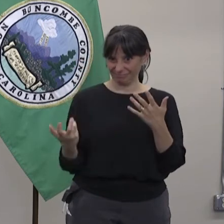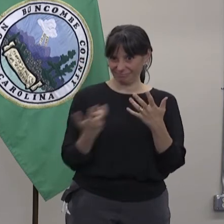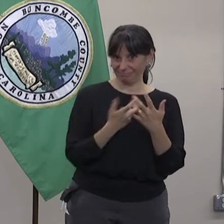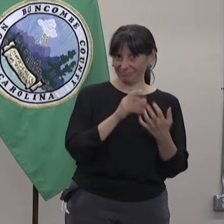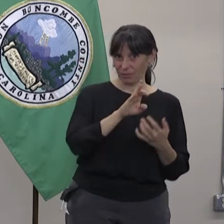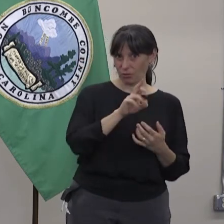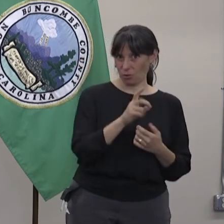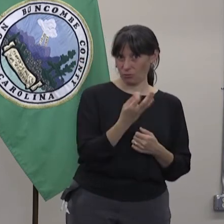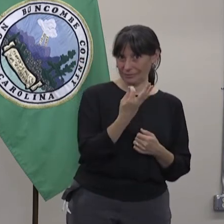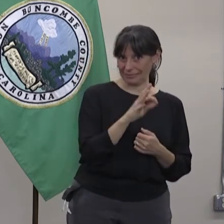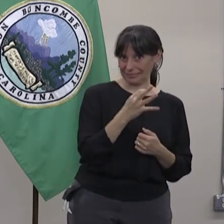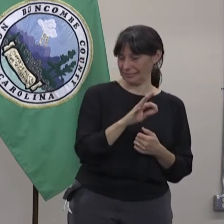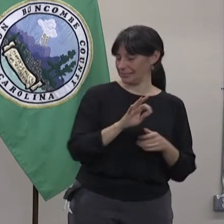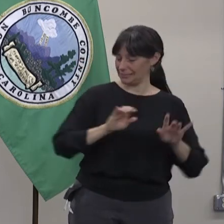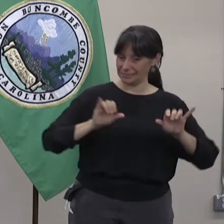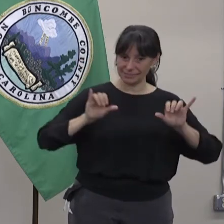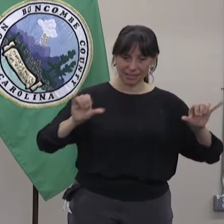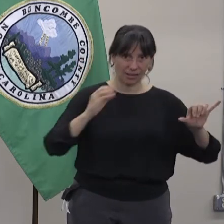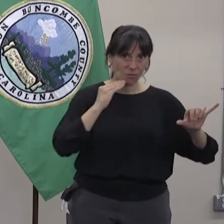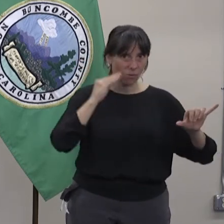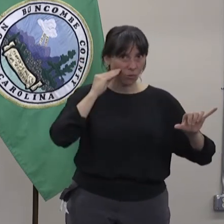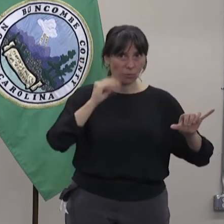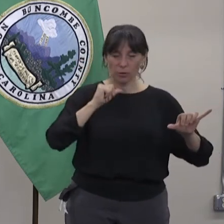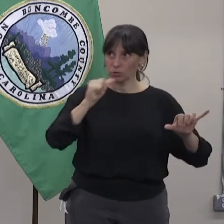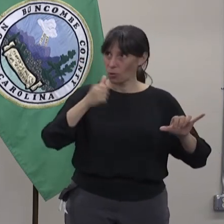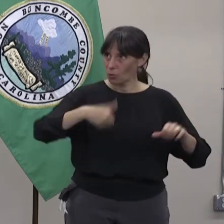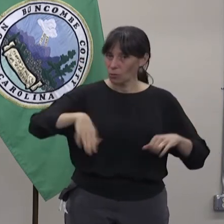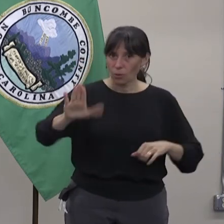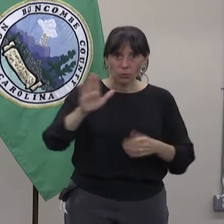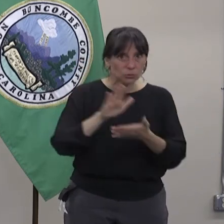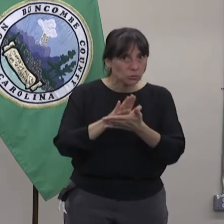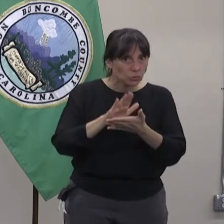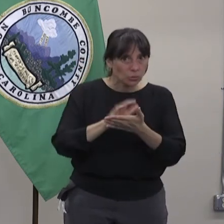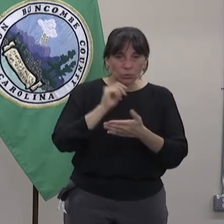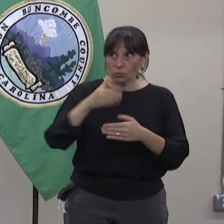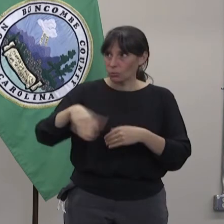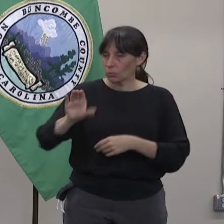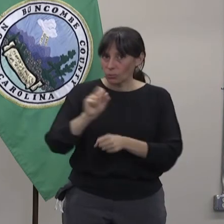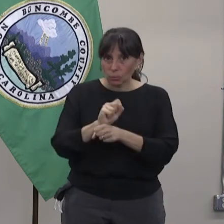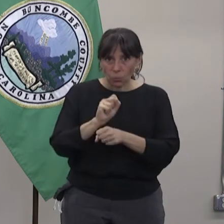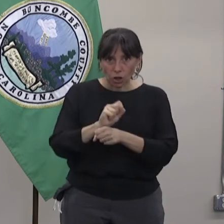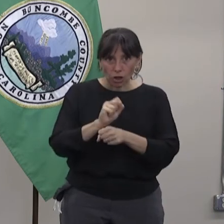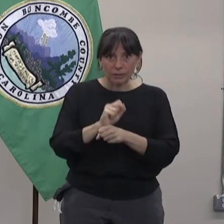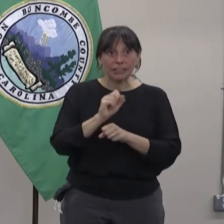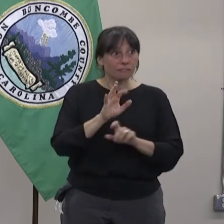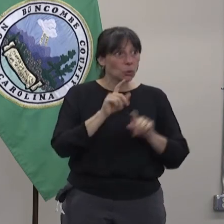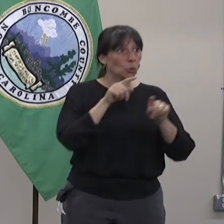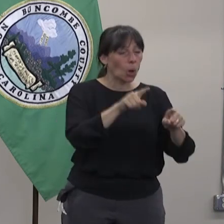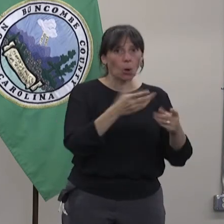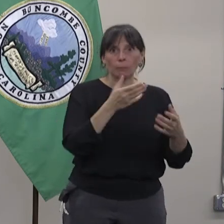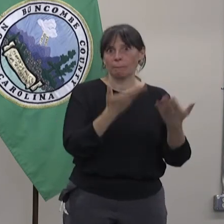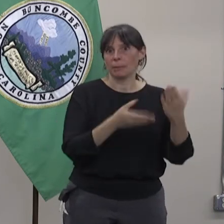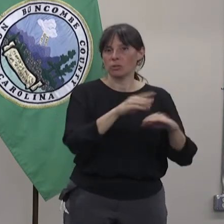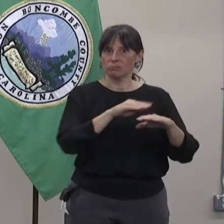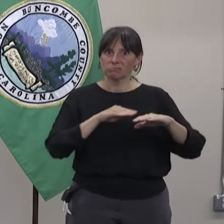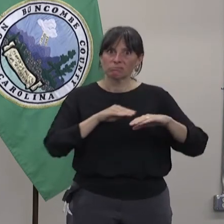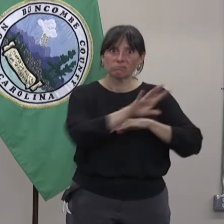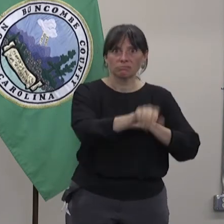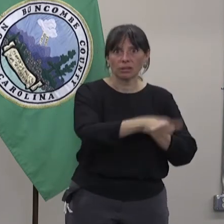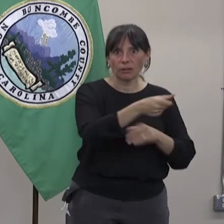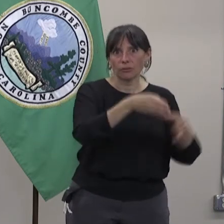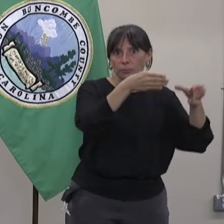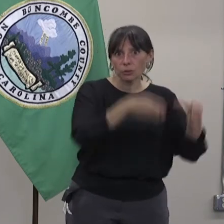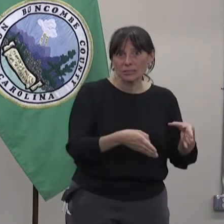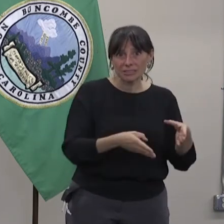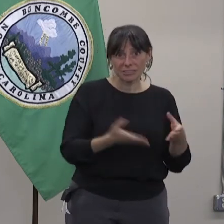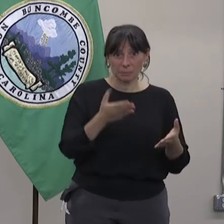school. Going to work when you are sick puts others at risk. Some of these individuals you are around could have